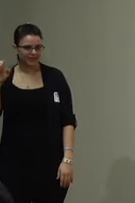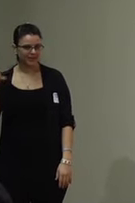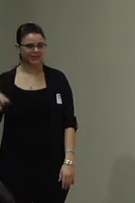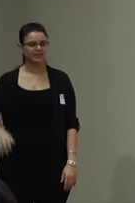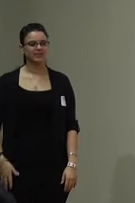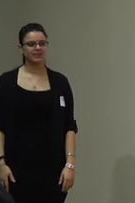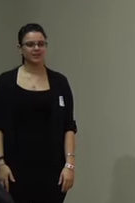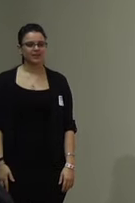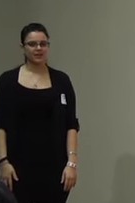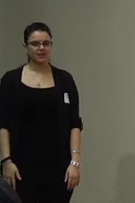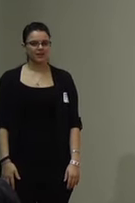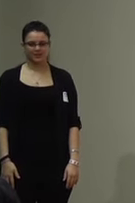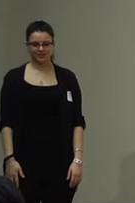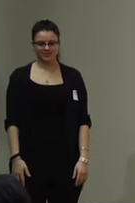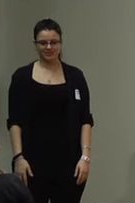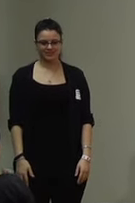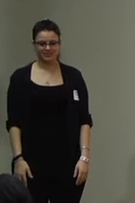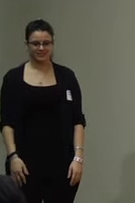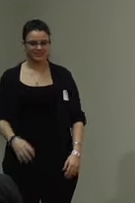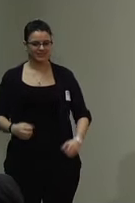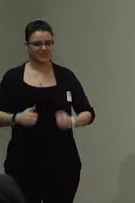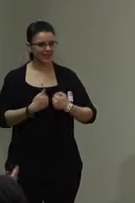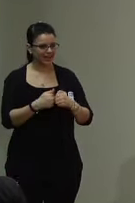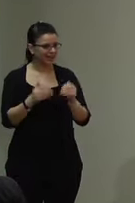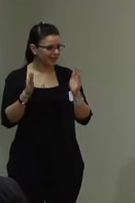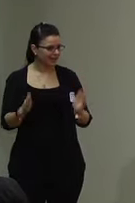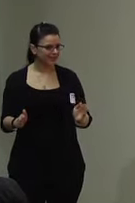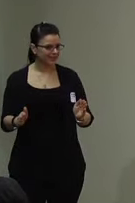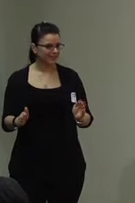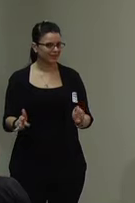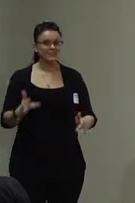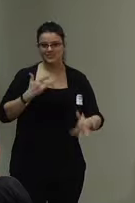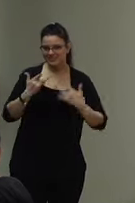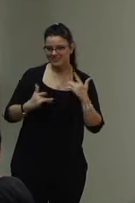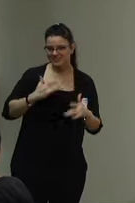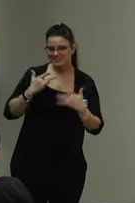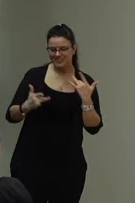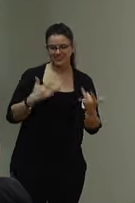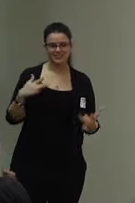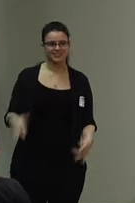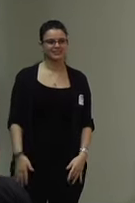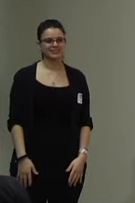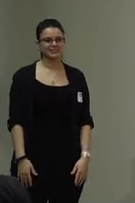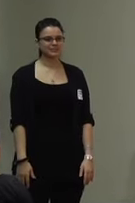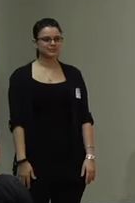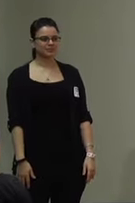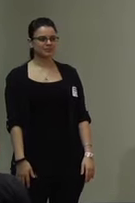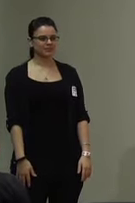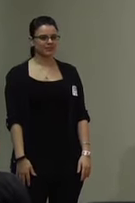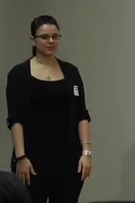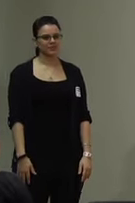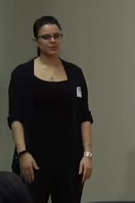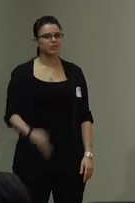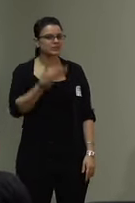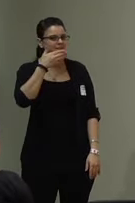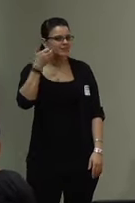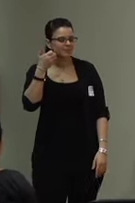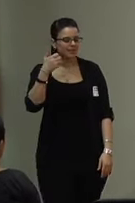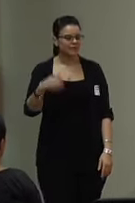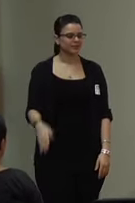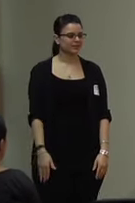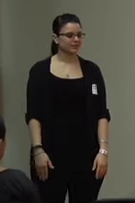vegan athletes and Hollywood actors. It's a really exciting time and people are really seeing the benefits of a vegan diet. And there's